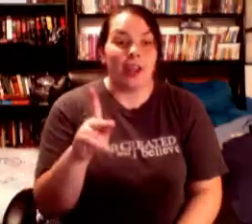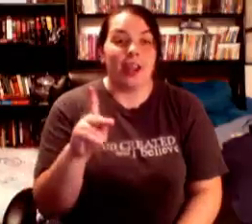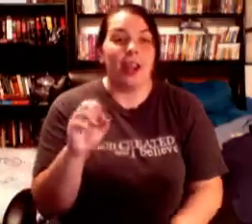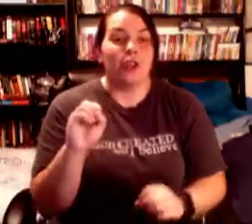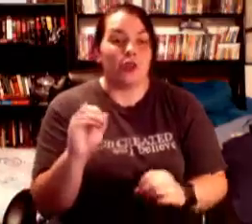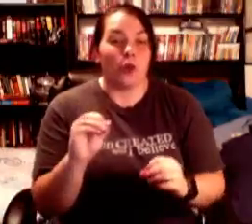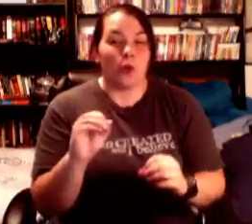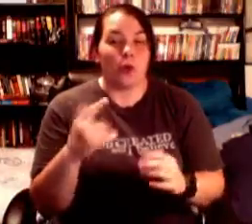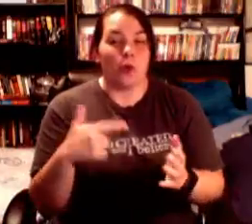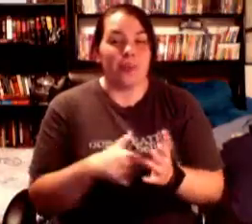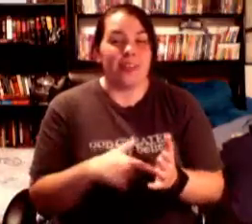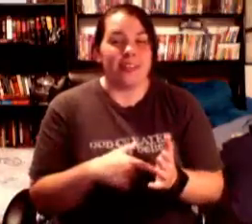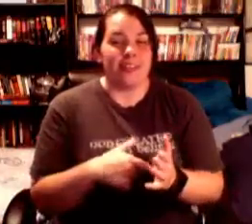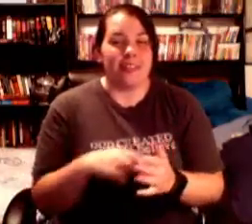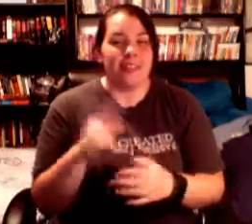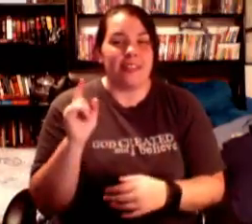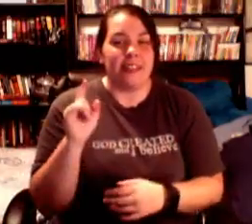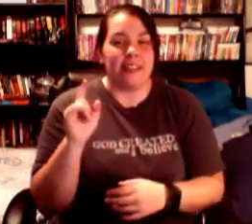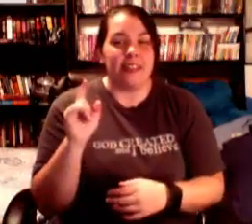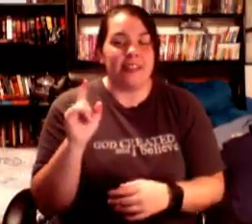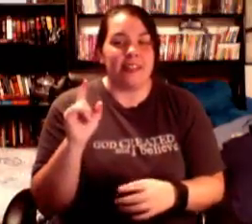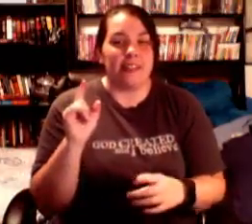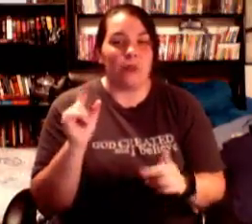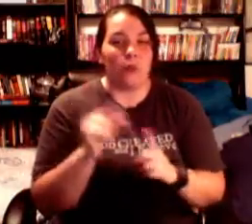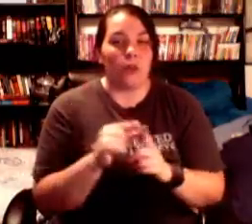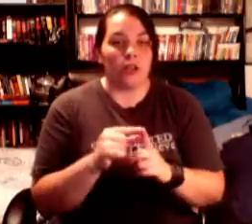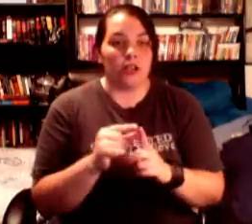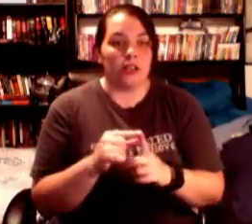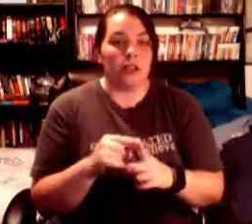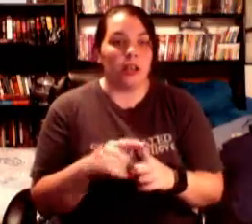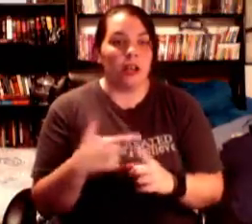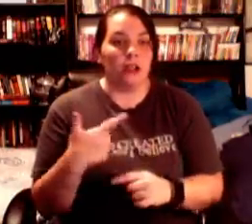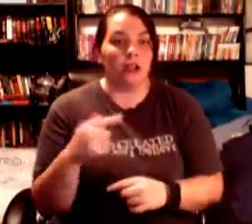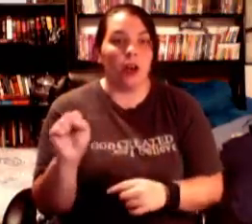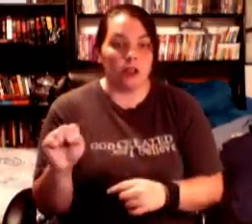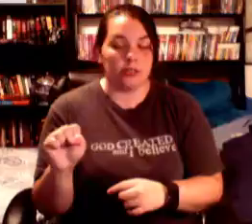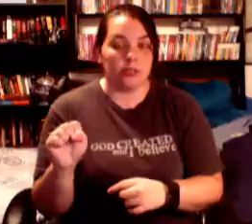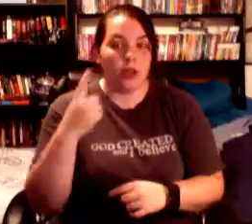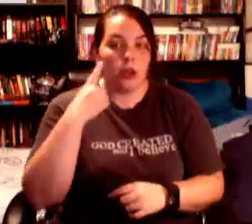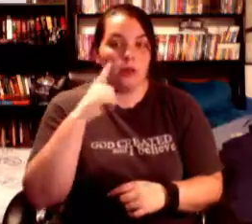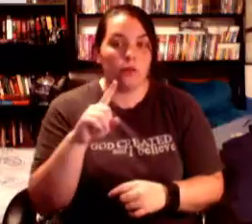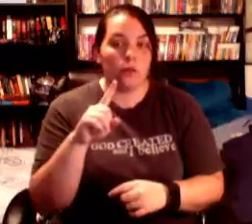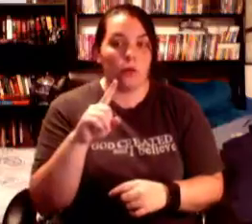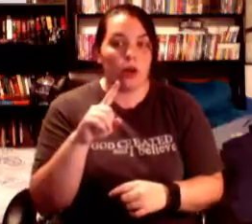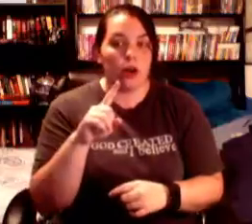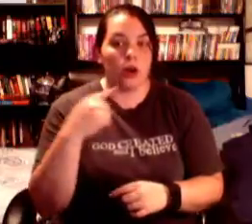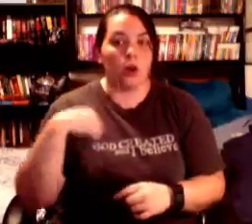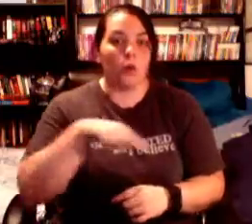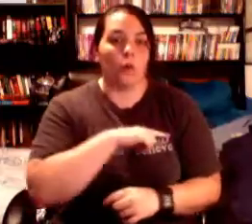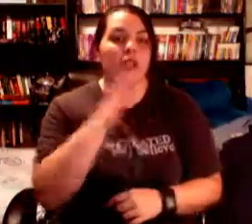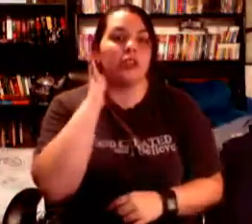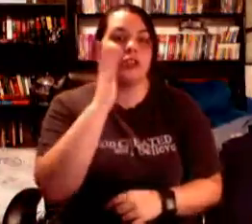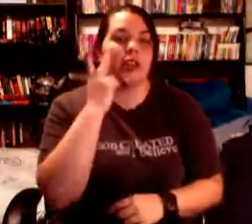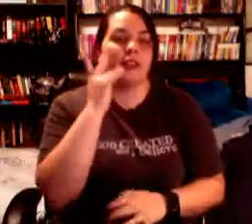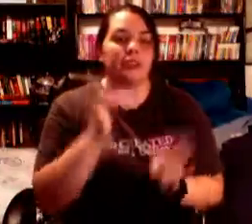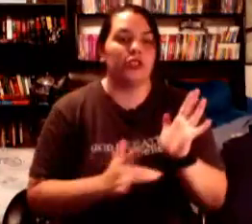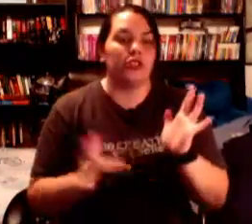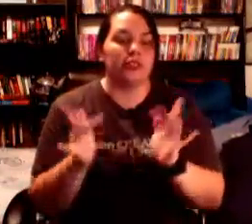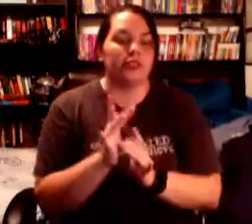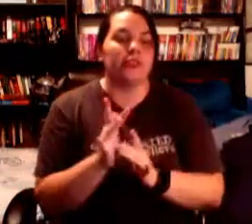Okay, so this is the words gloss for We Shall See